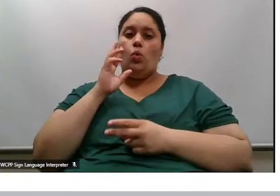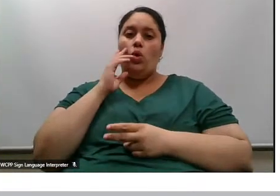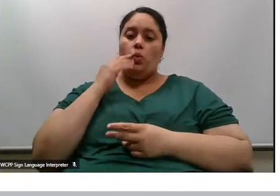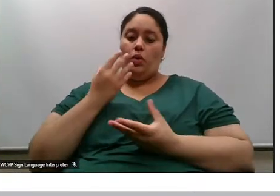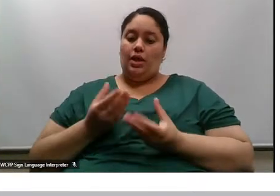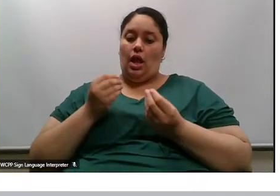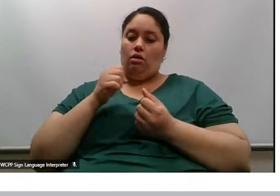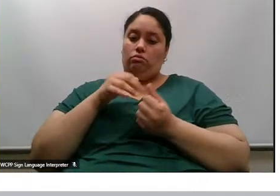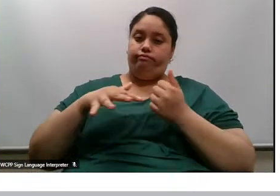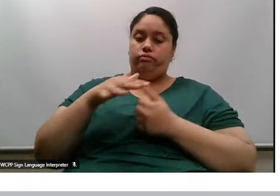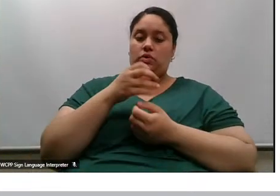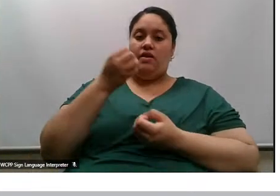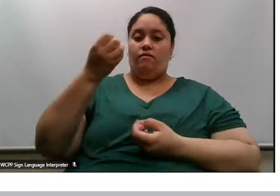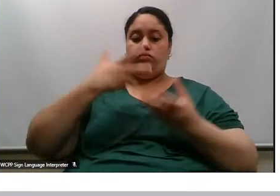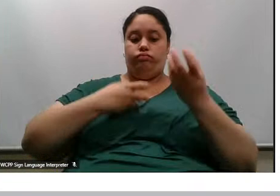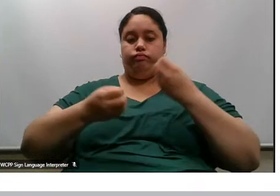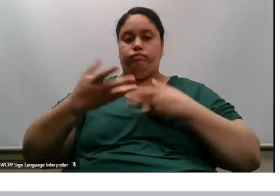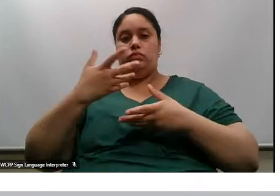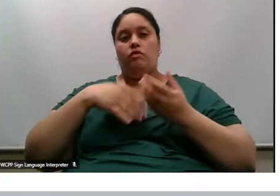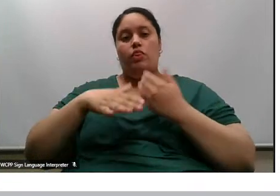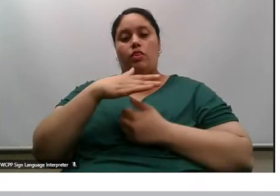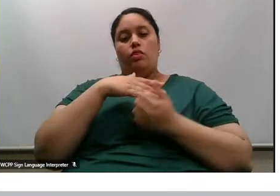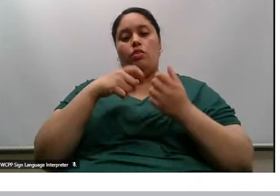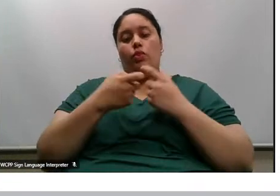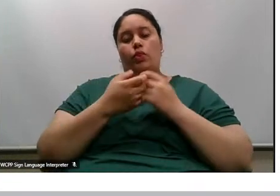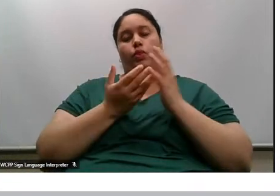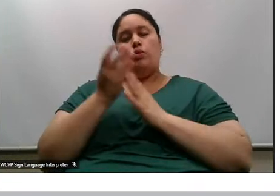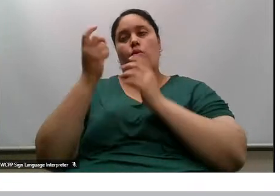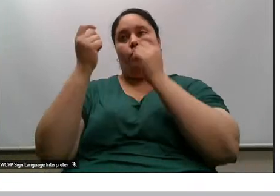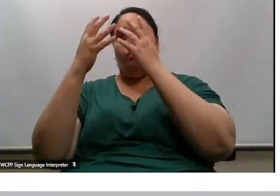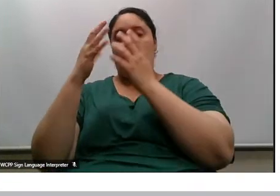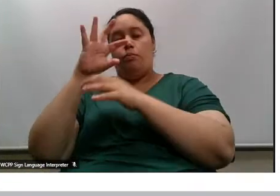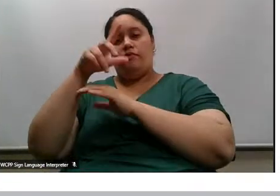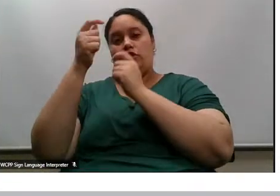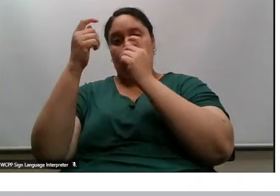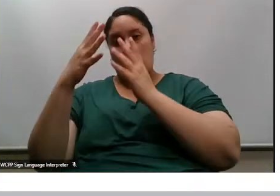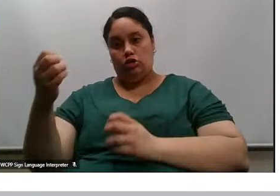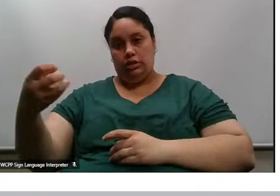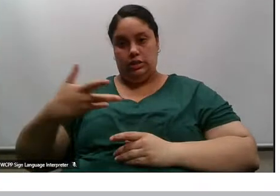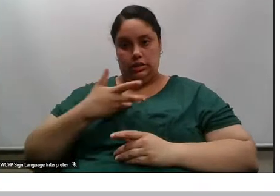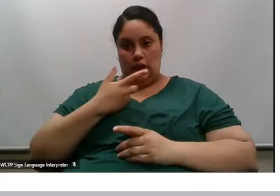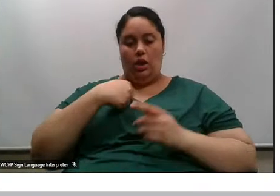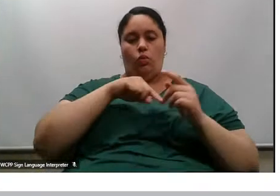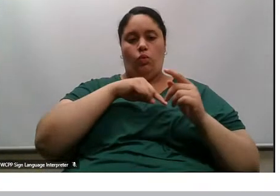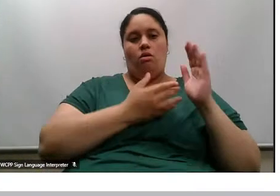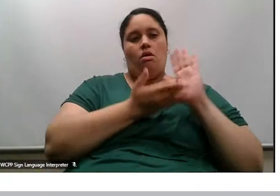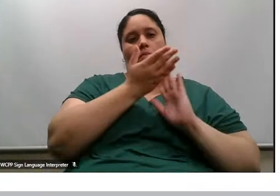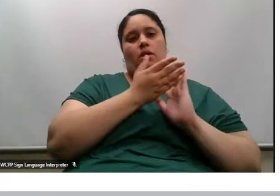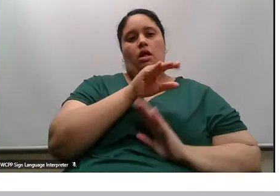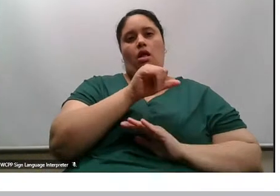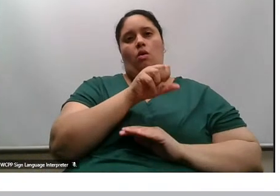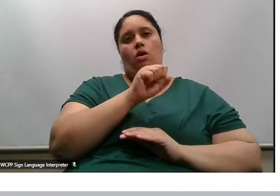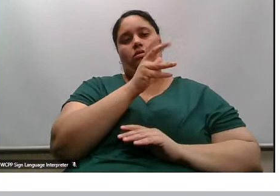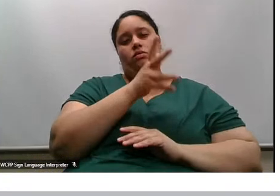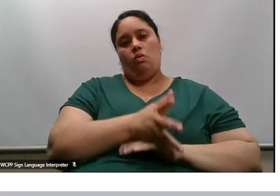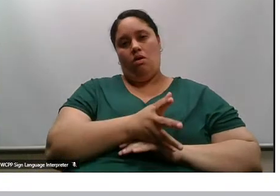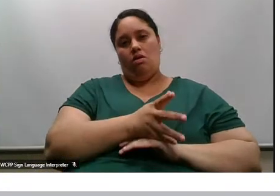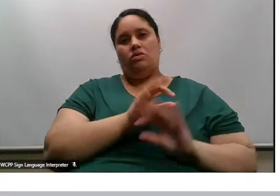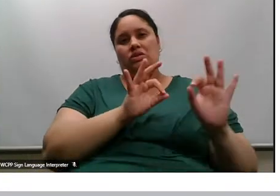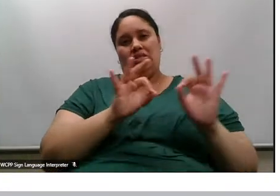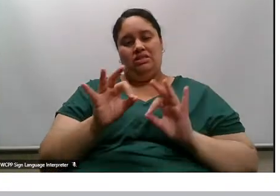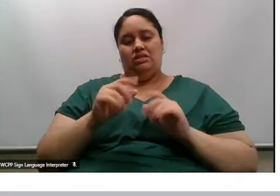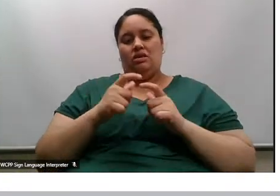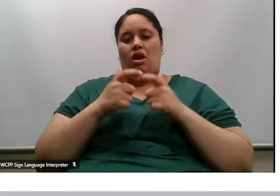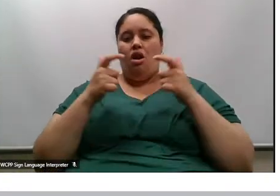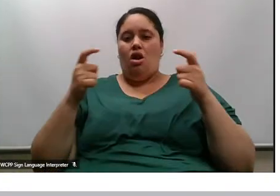circulars coming through from provincial treasury, we will immediately update the AOS. So that is the